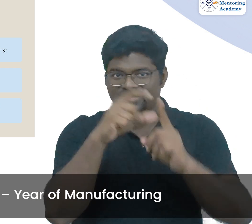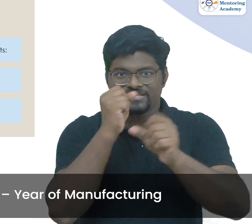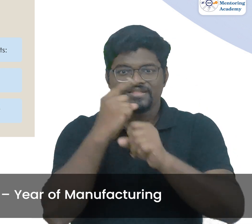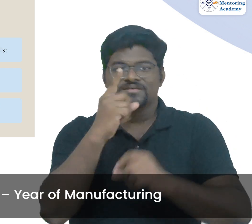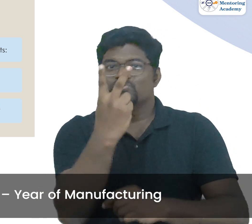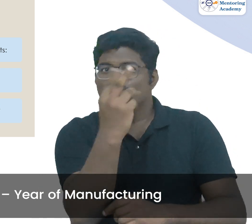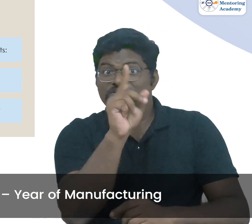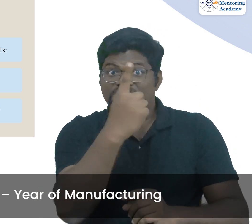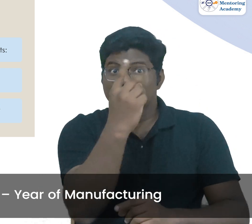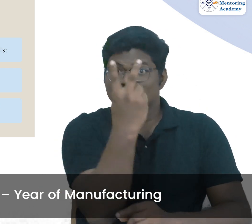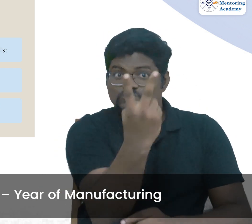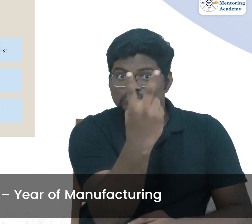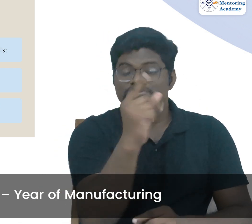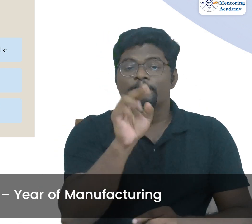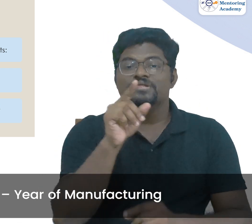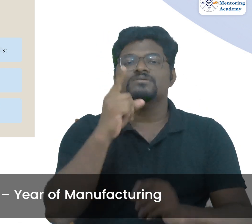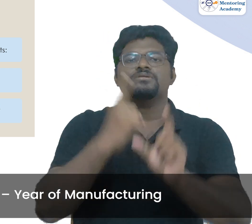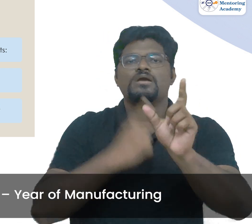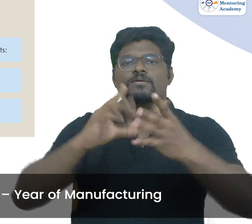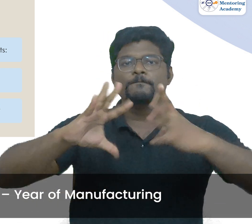digits, year of manufacturing.